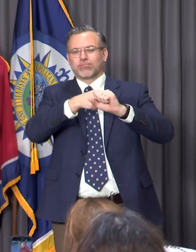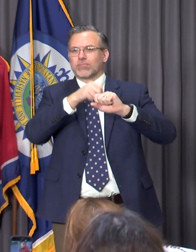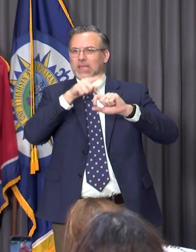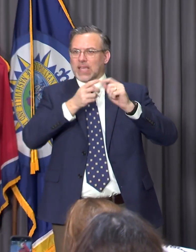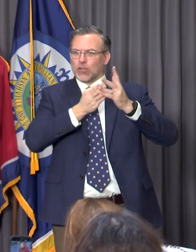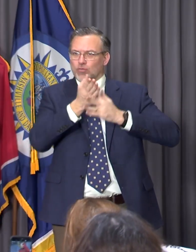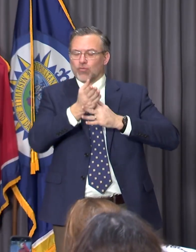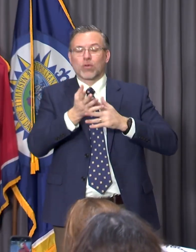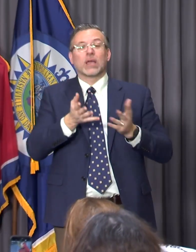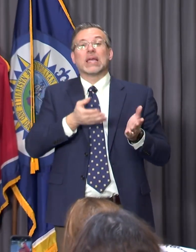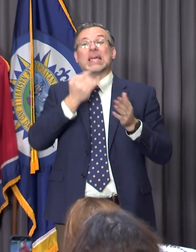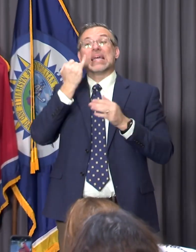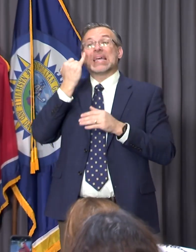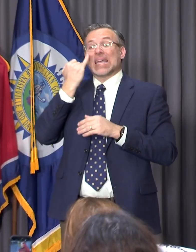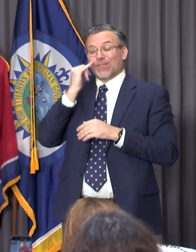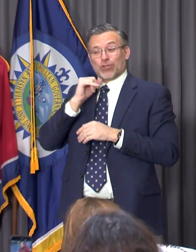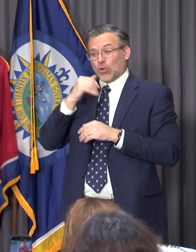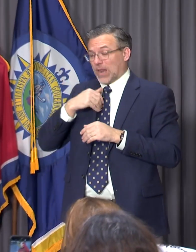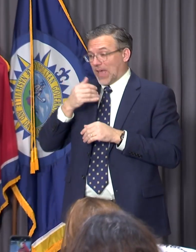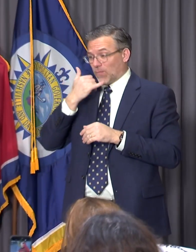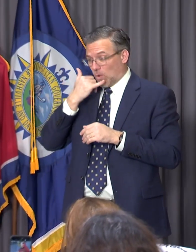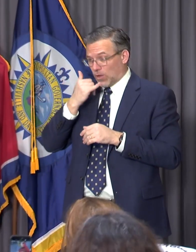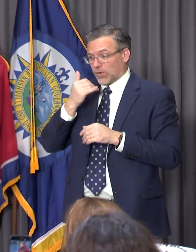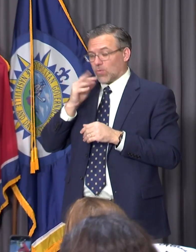and there's not a main break in your neighborhood, please call